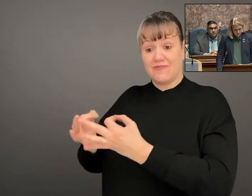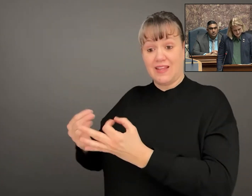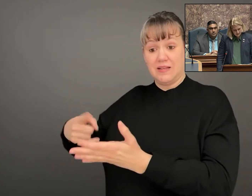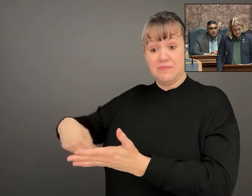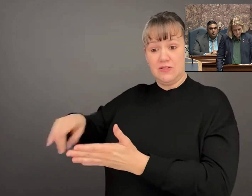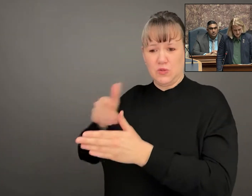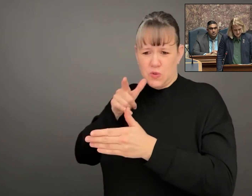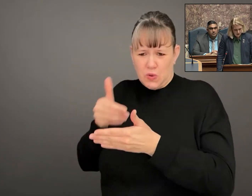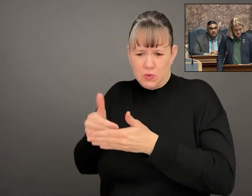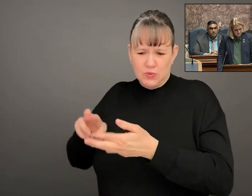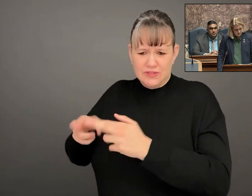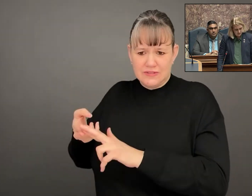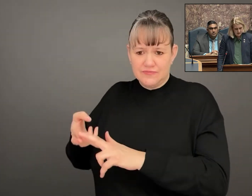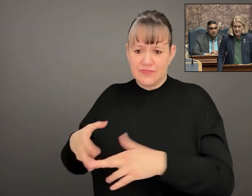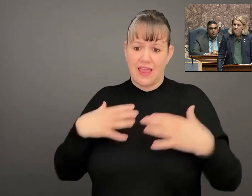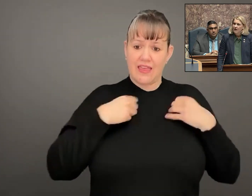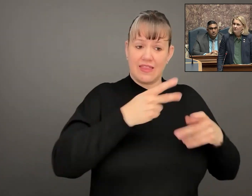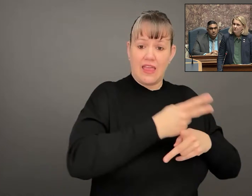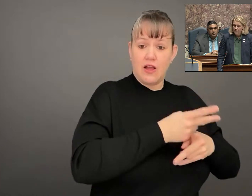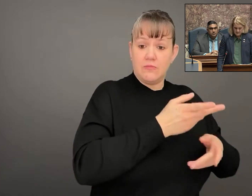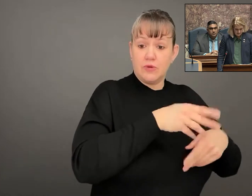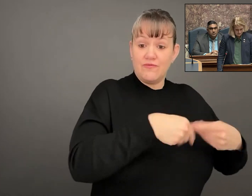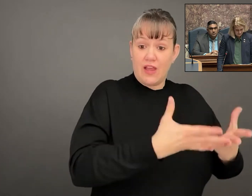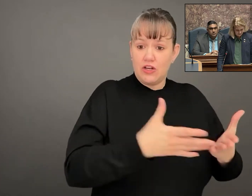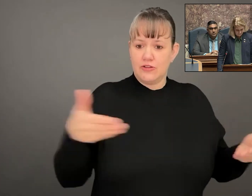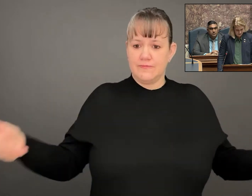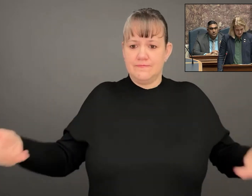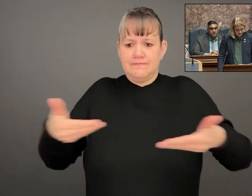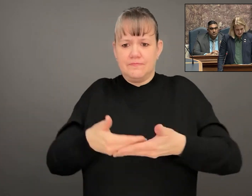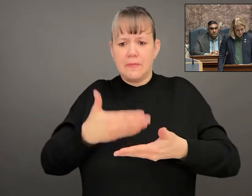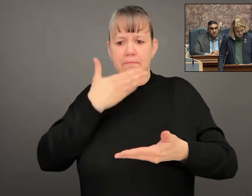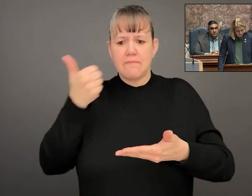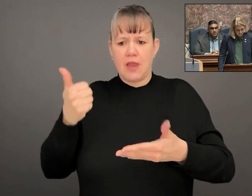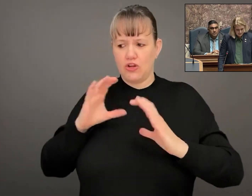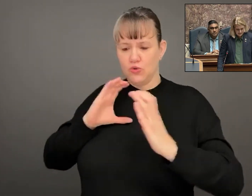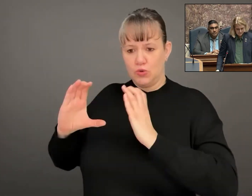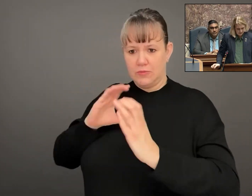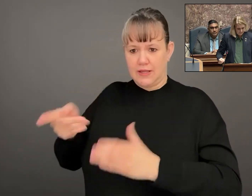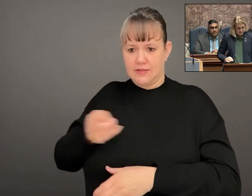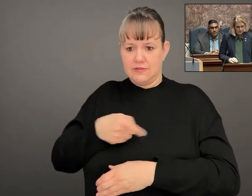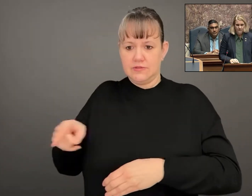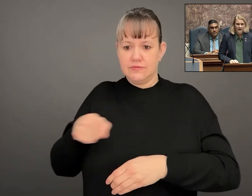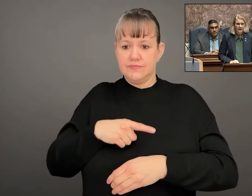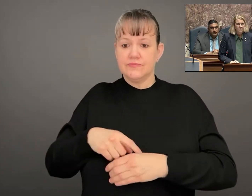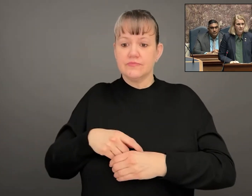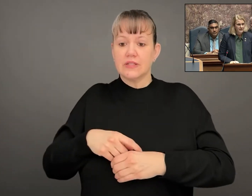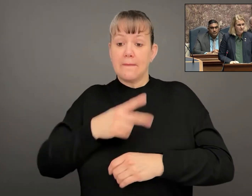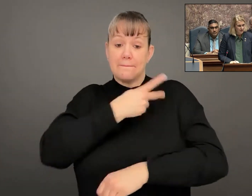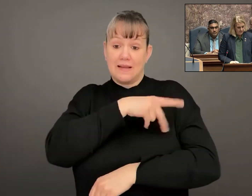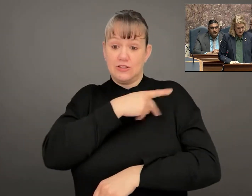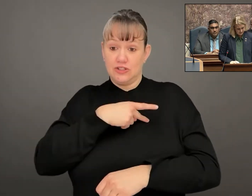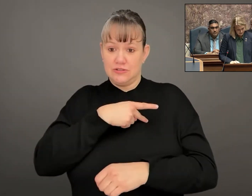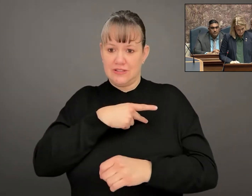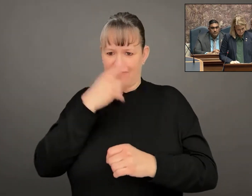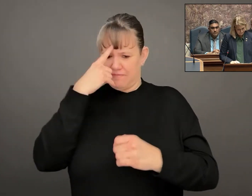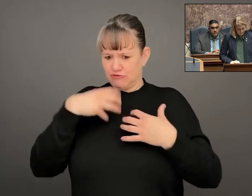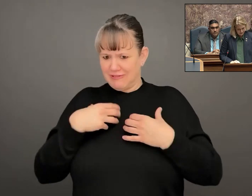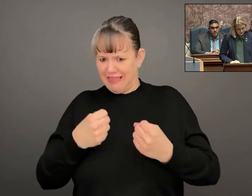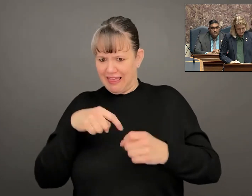when a person is brought to the hospital in a mental health crisis, and upon their release if they've been certified under the Mental Health